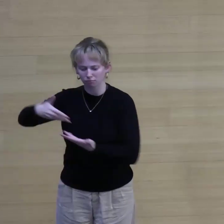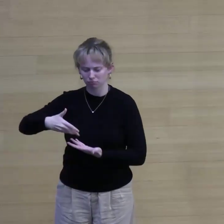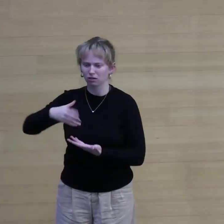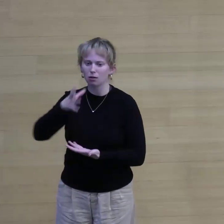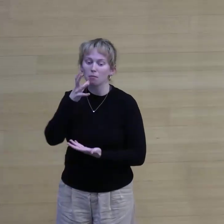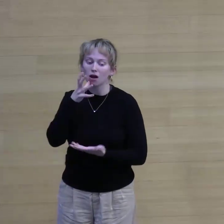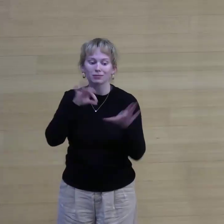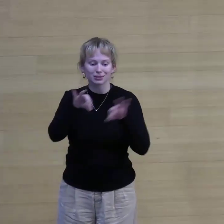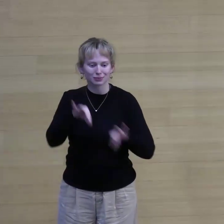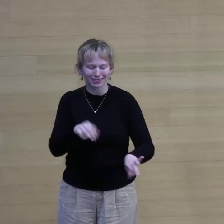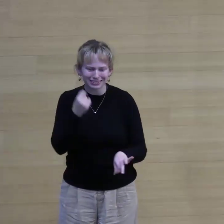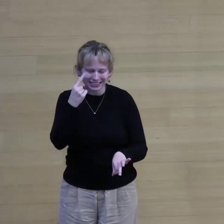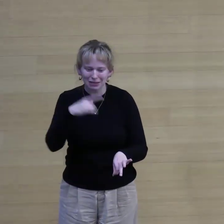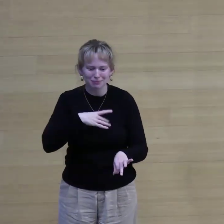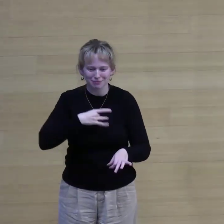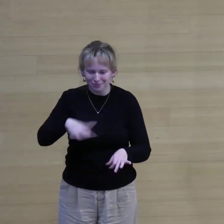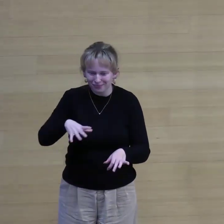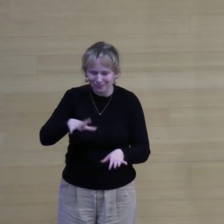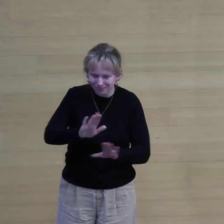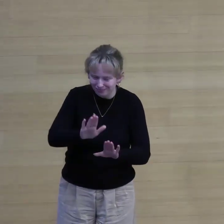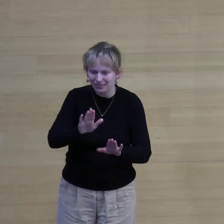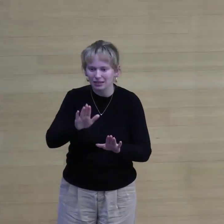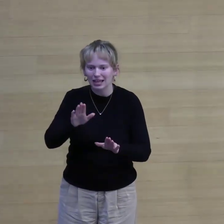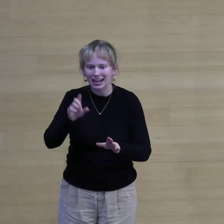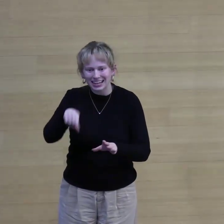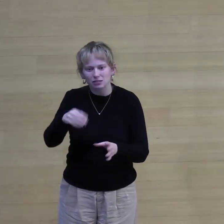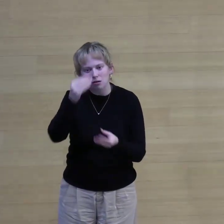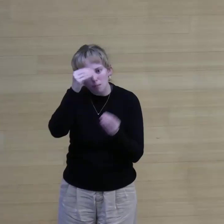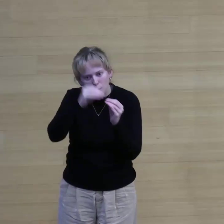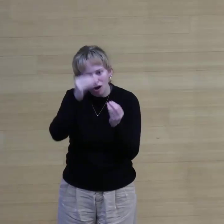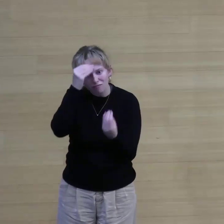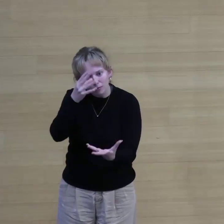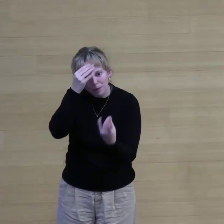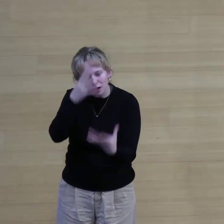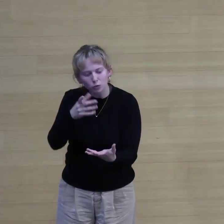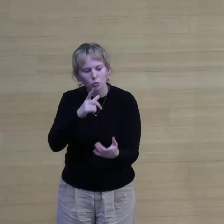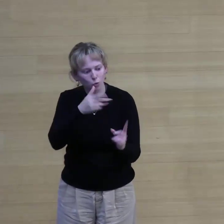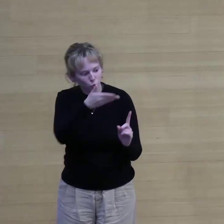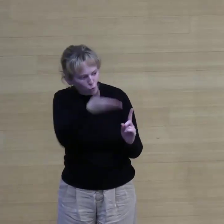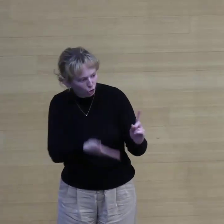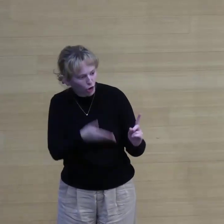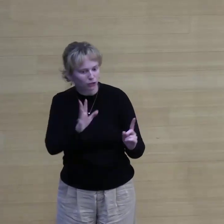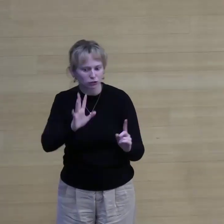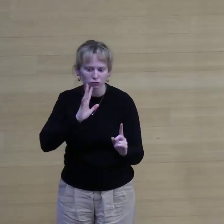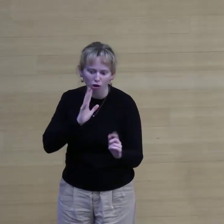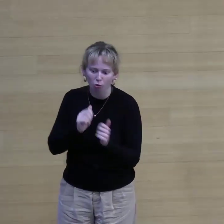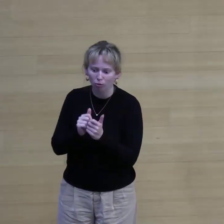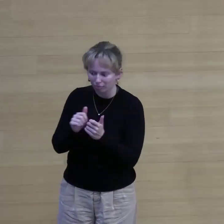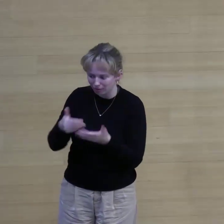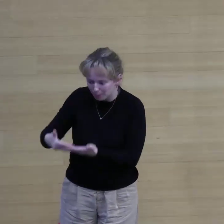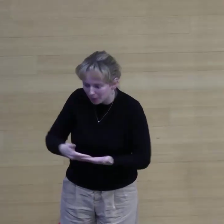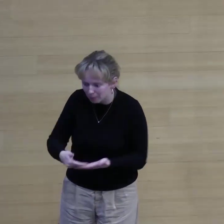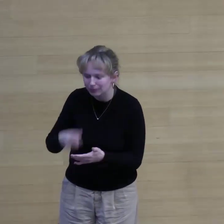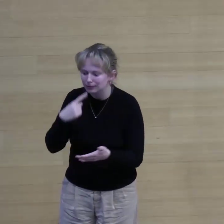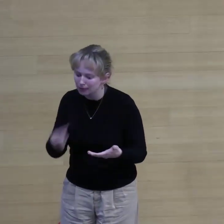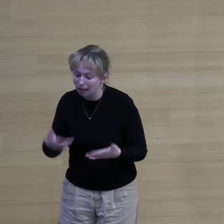explains, it's not that the baby doesn't like you, it's the baby needs more information. The baby needs to know you're there, so talk to it, coo to it, tell